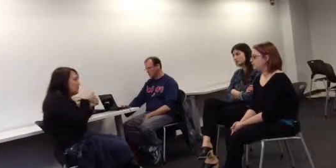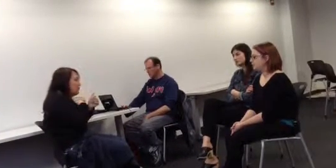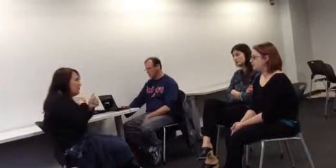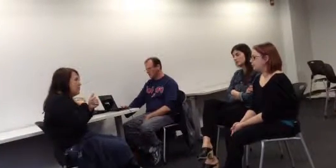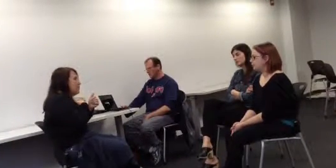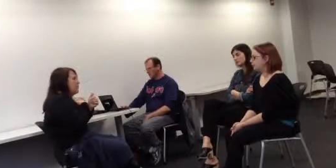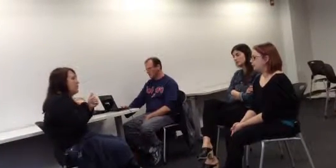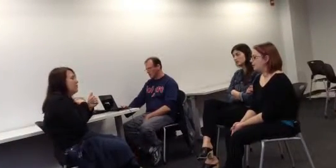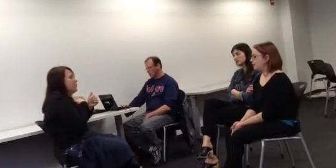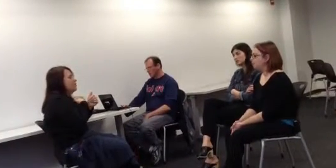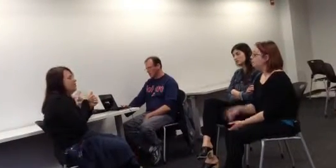And